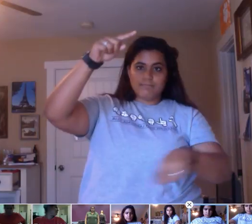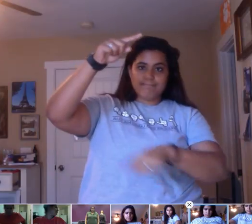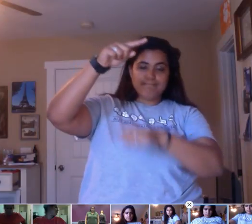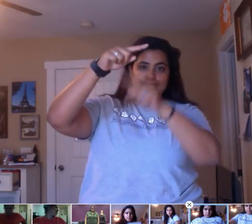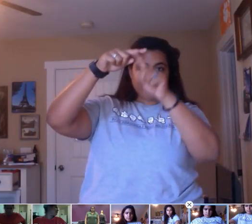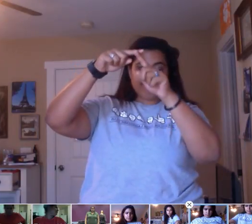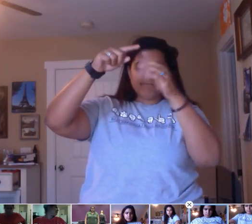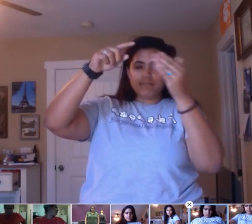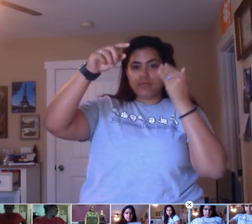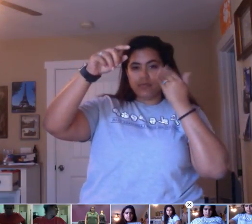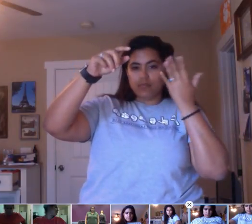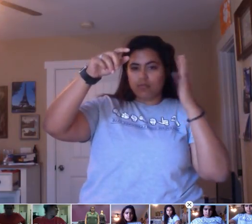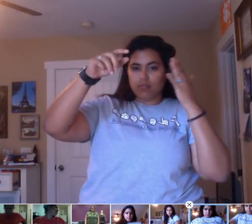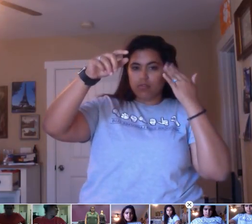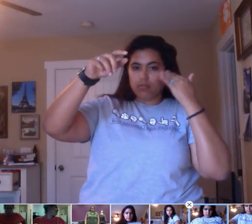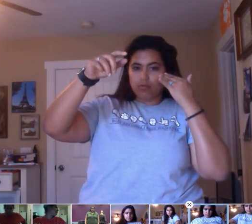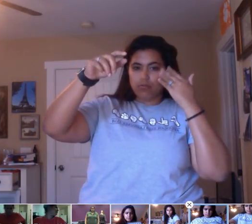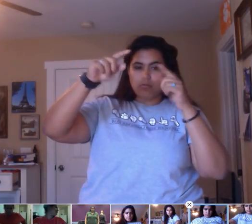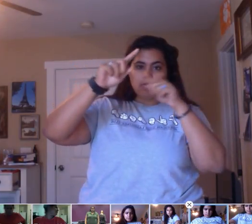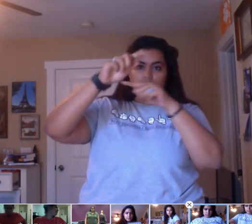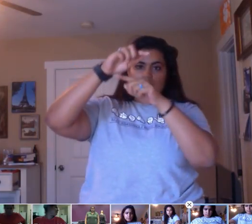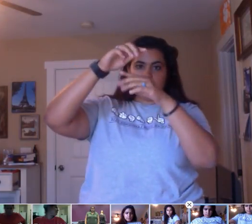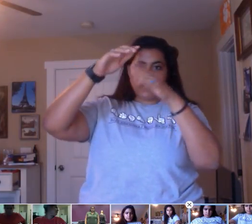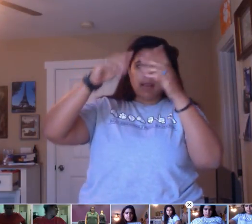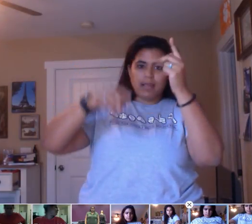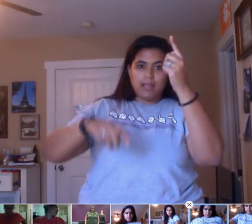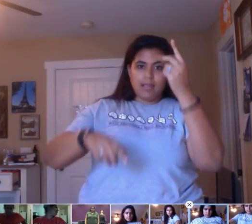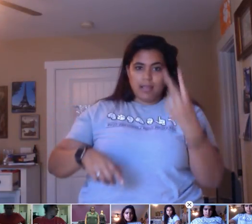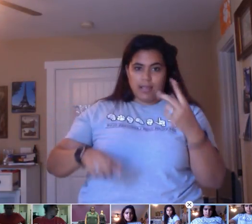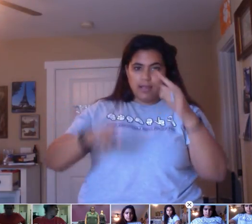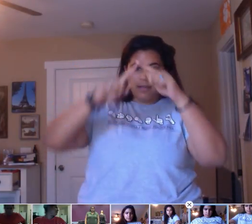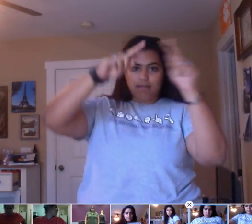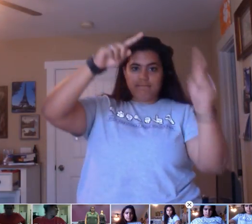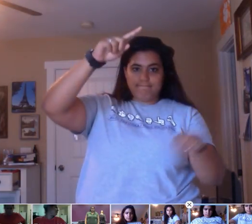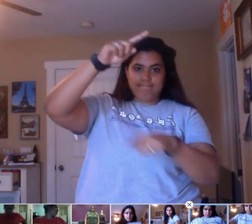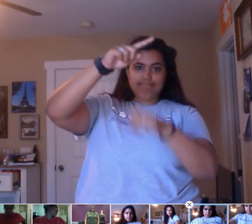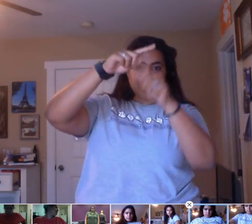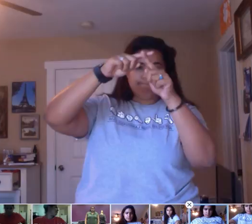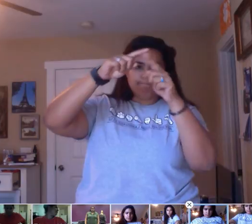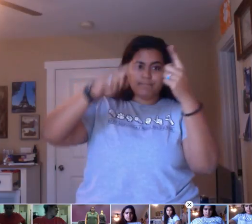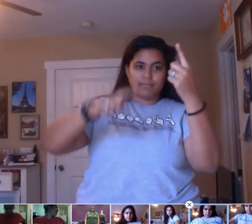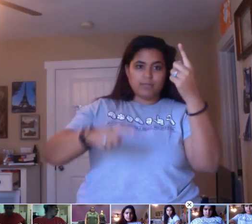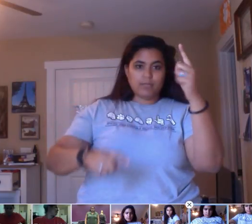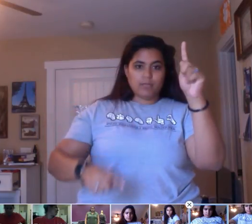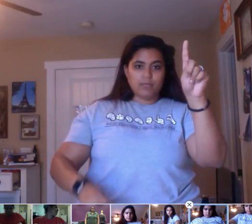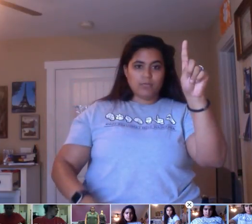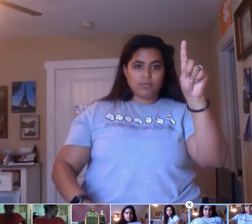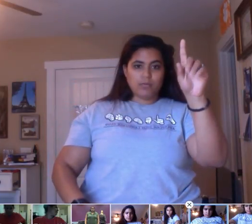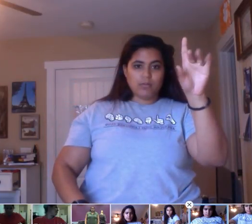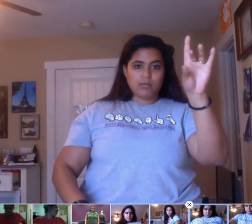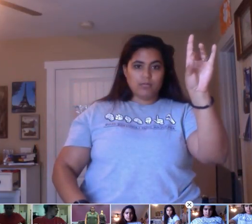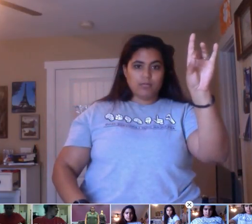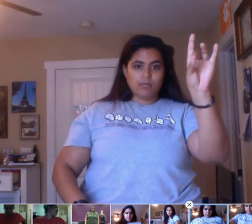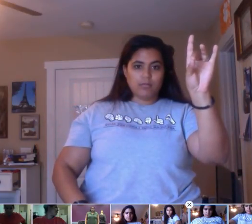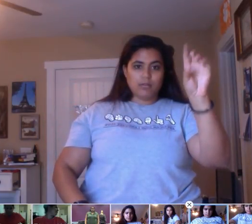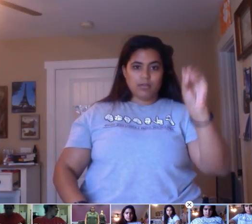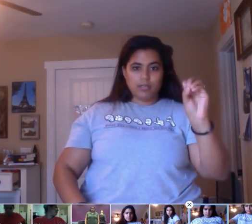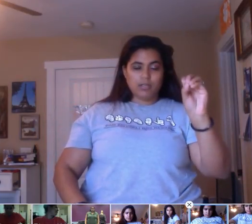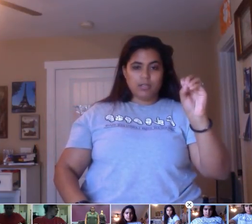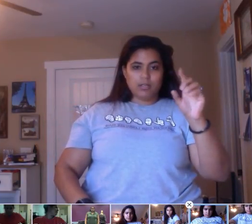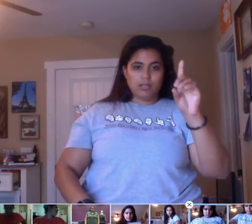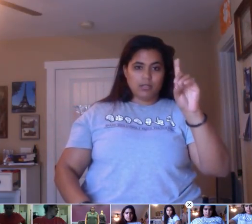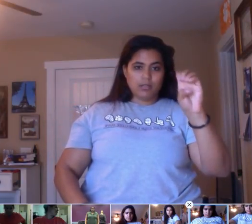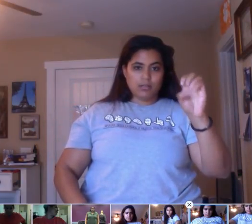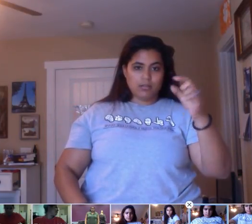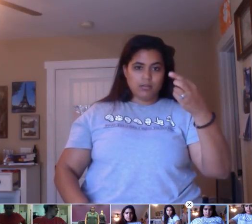700 and something degrees, and so you know that that's a circle twice. So that's, if you think of one half of that,